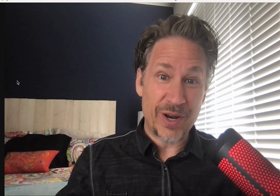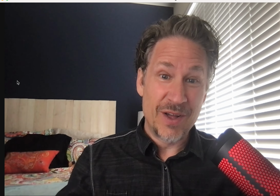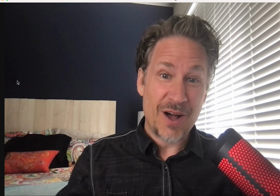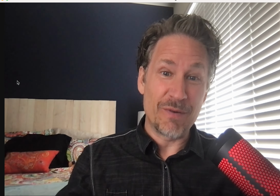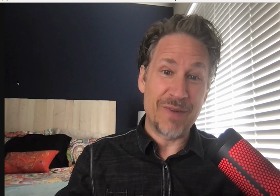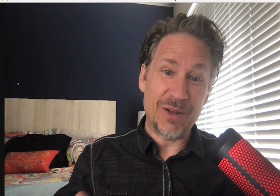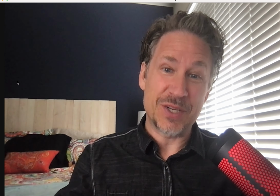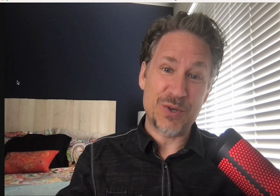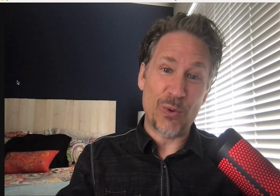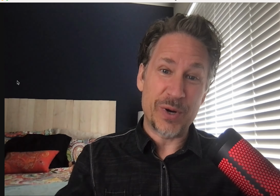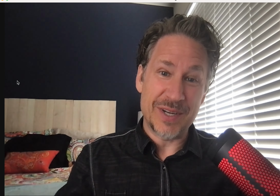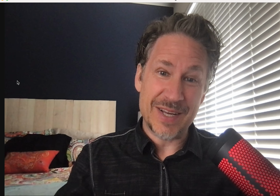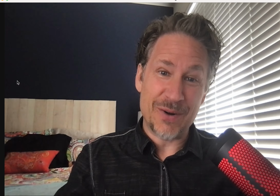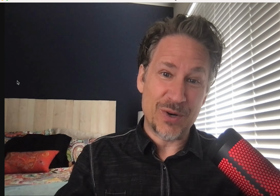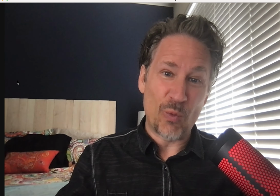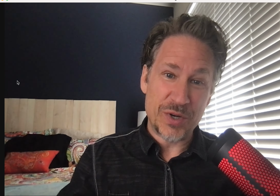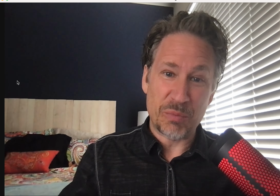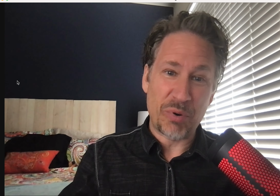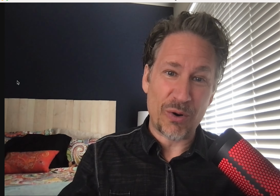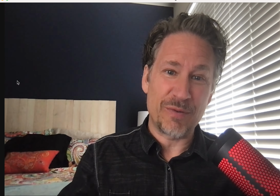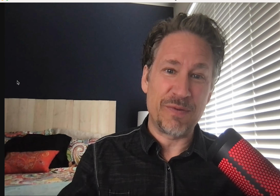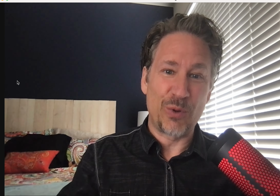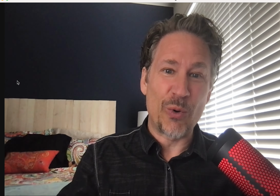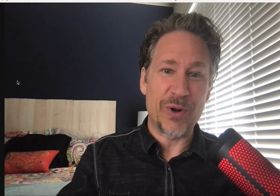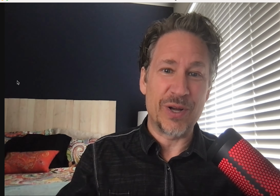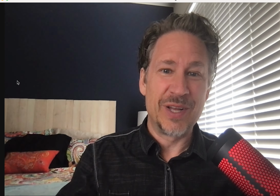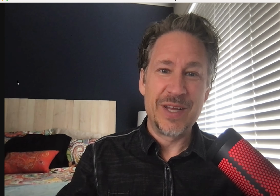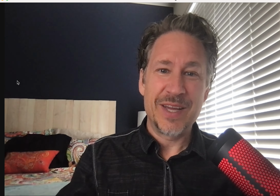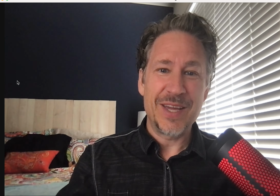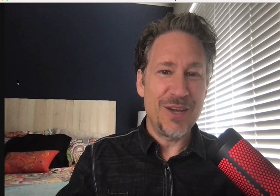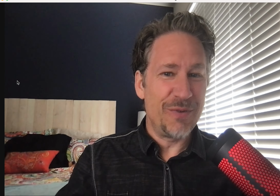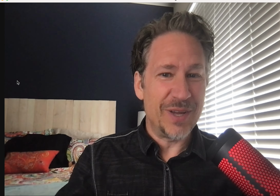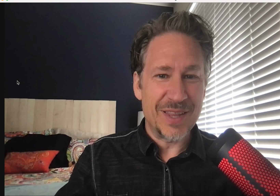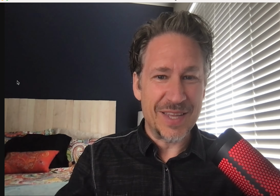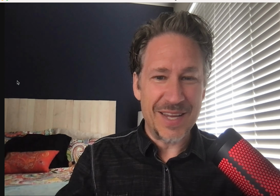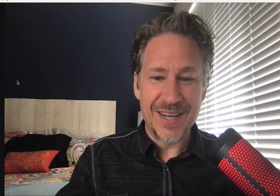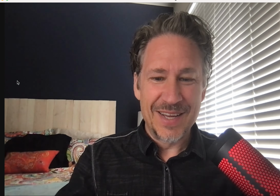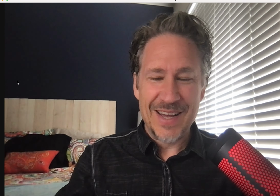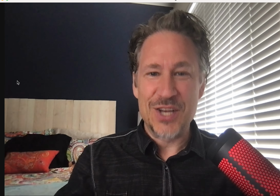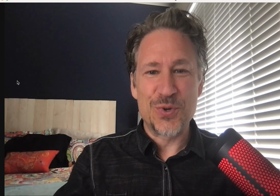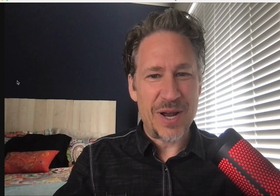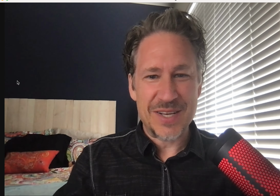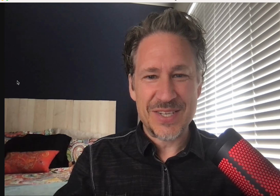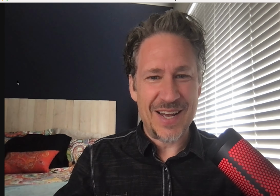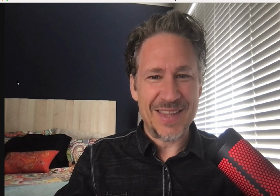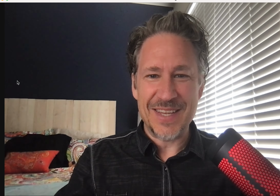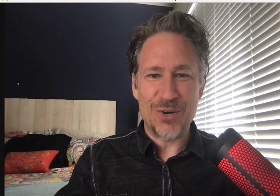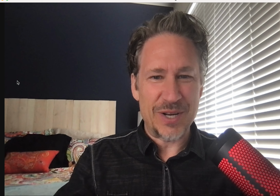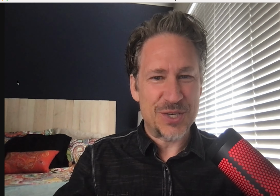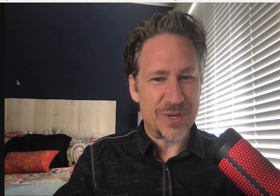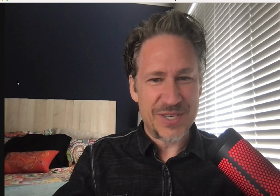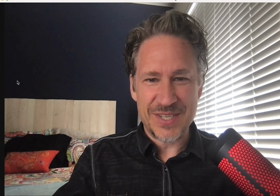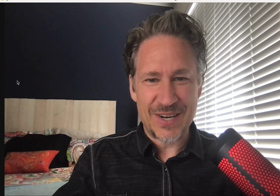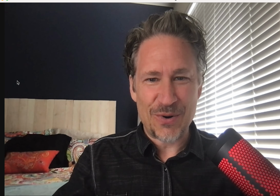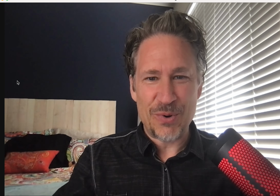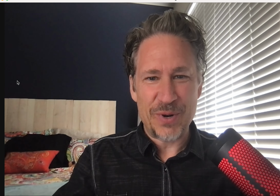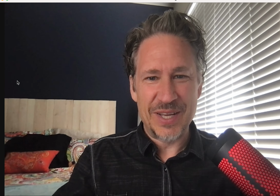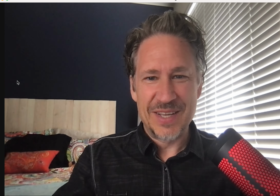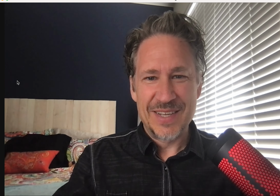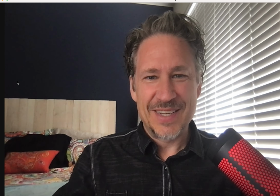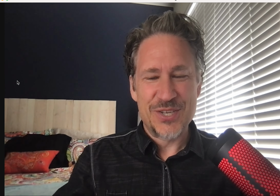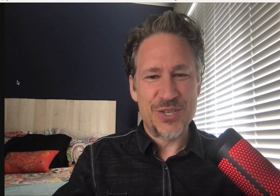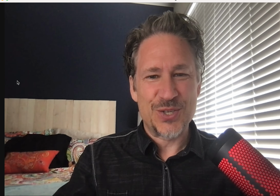story of a valedictorian down in Winter Park, Florida, giving the address at the graduation